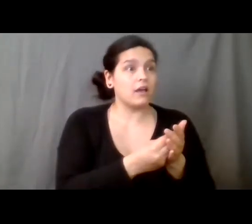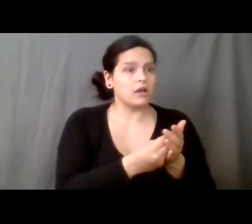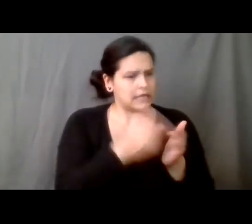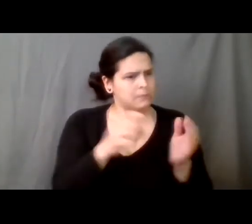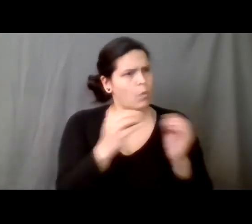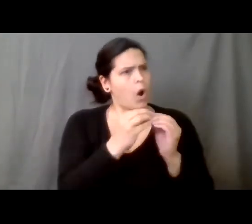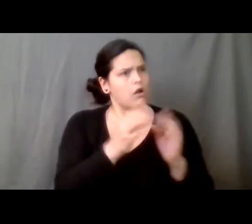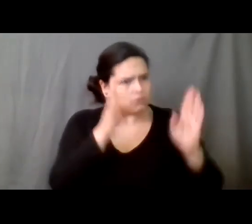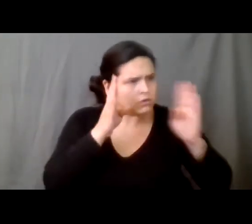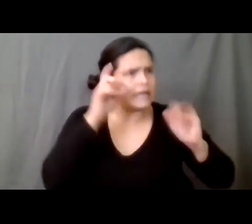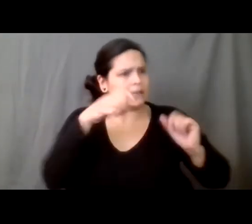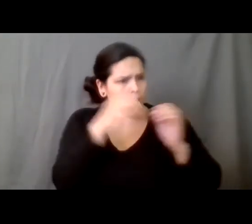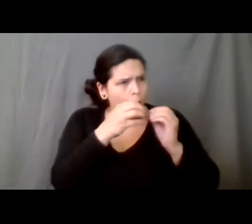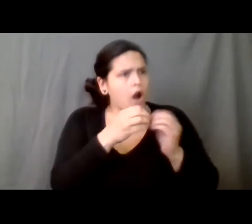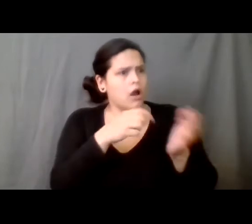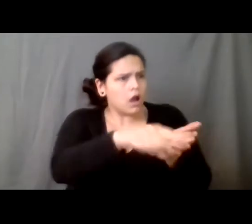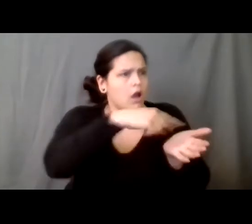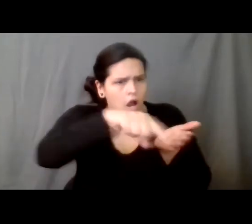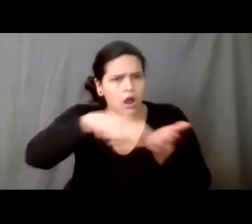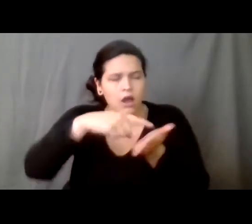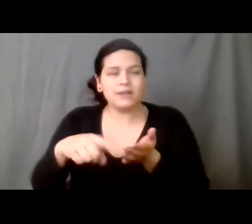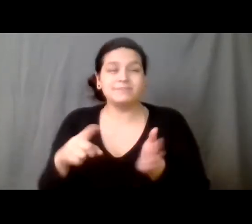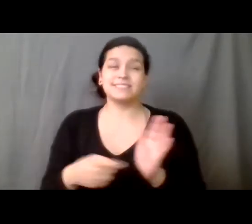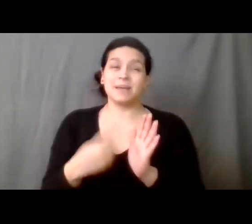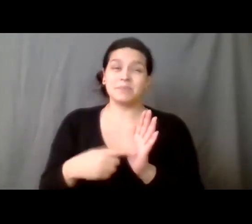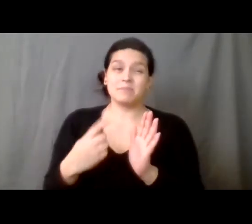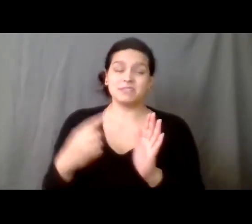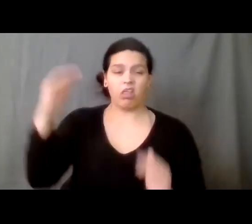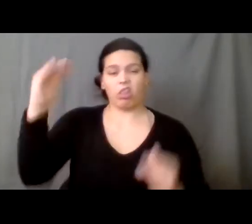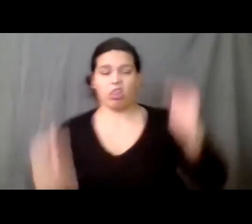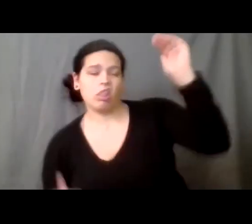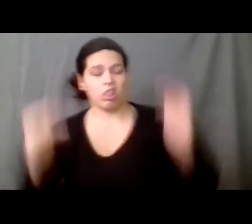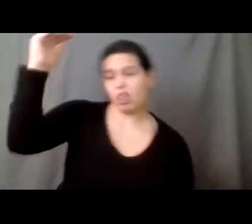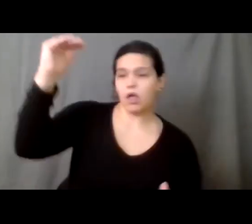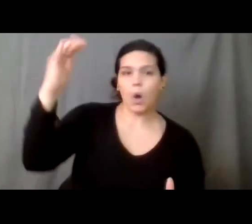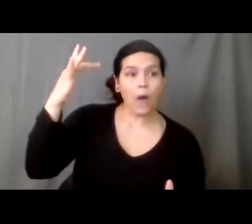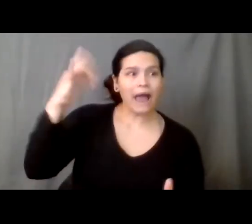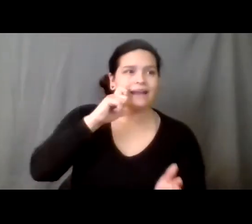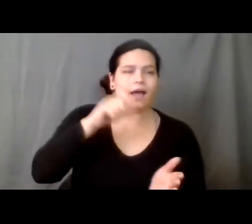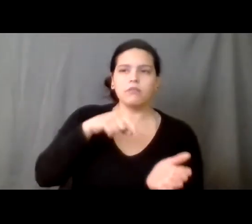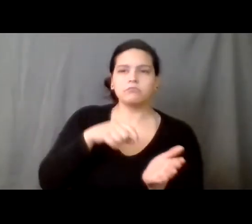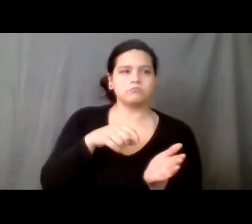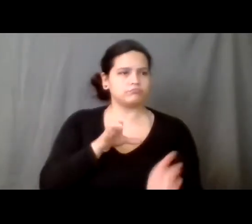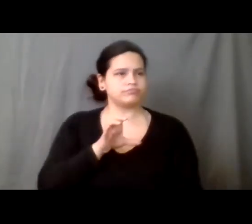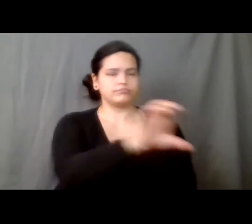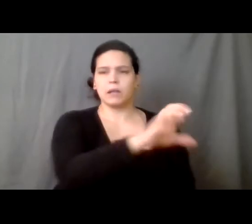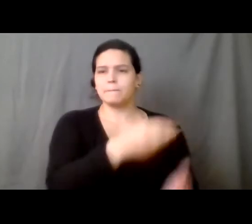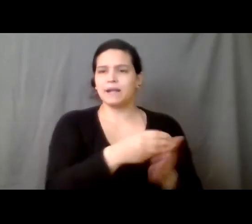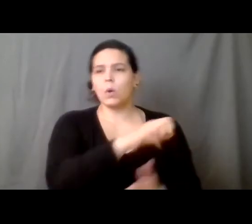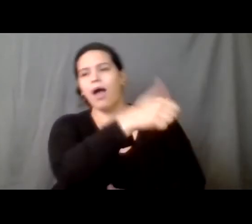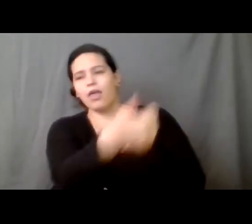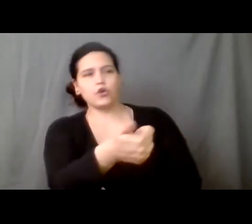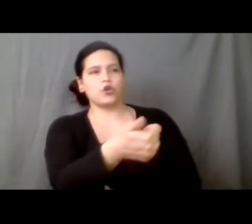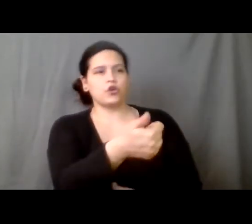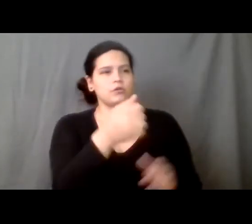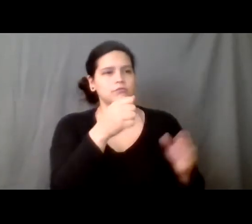attention. But sometimes it's out of balance because you're not spending enough money in other areas. So you need to analyze